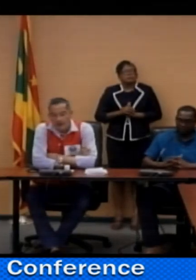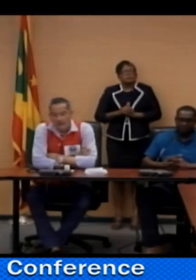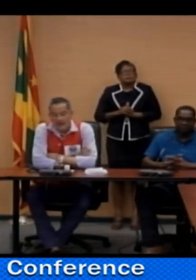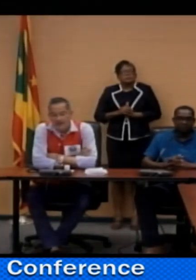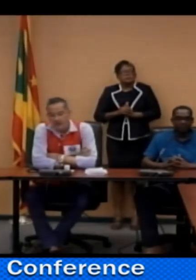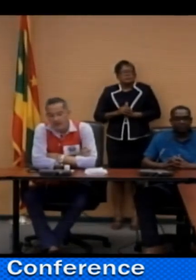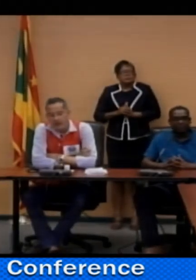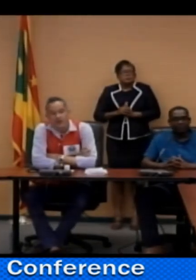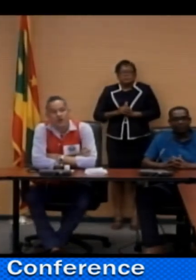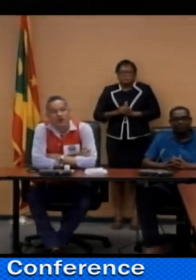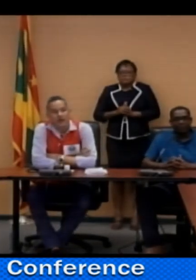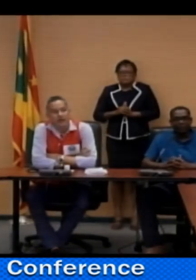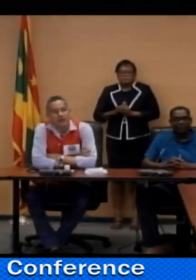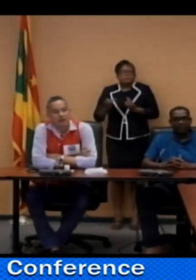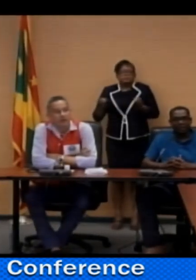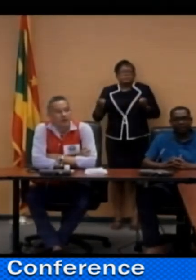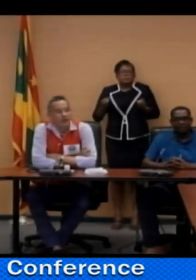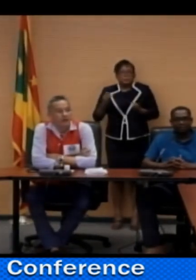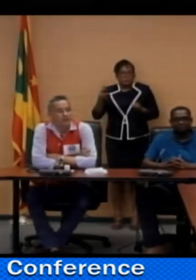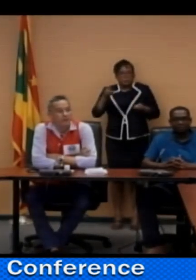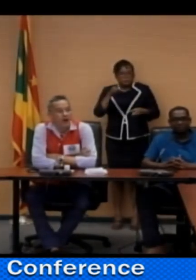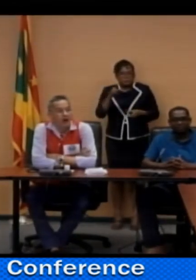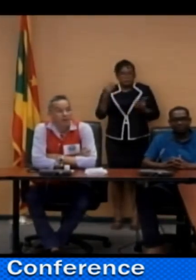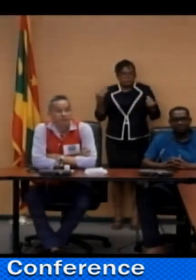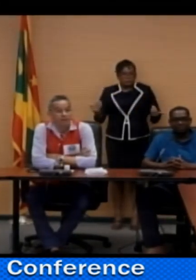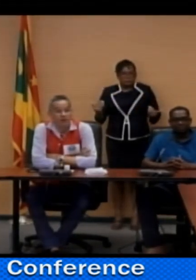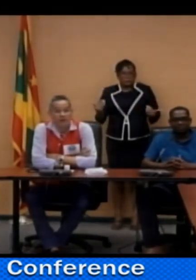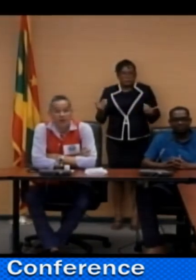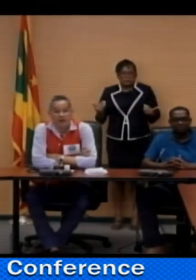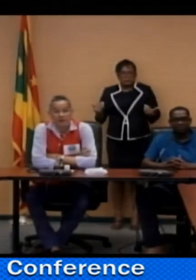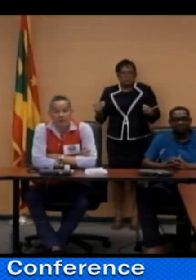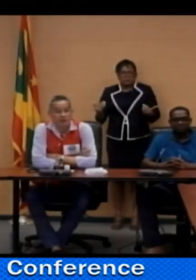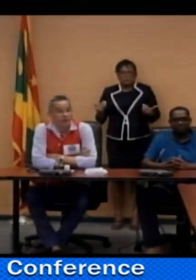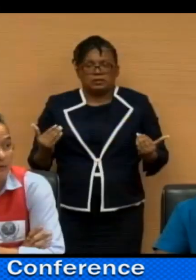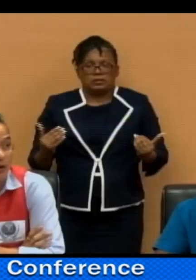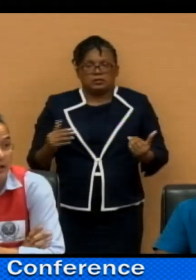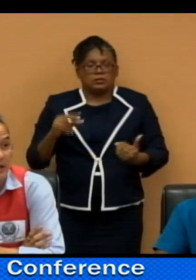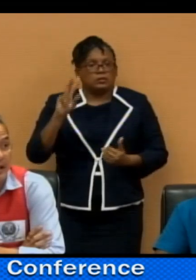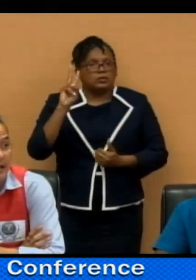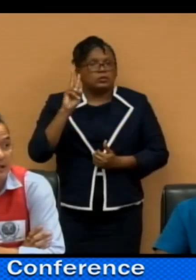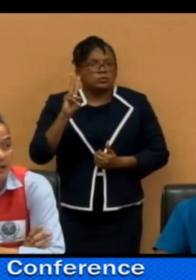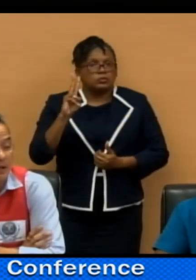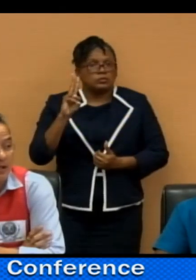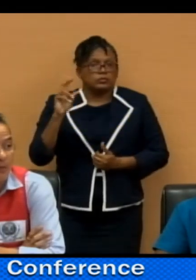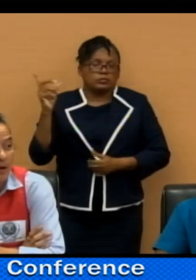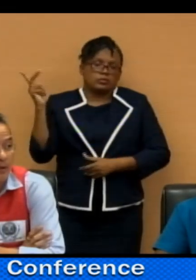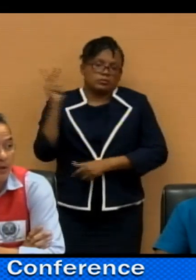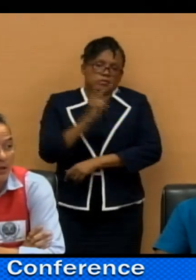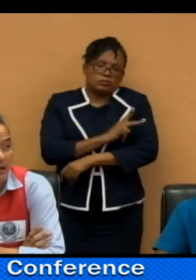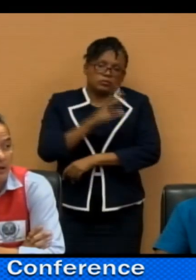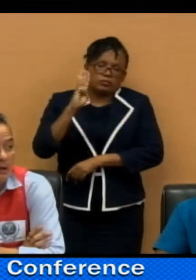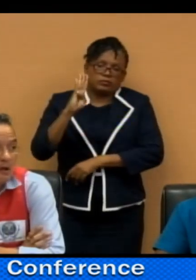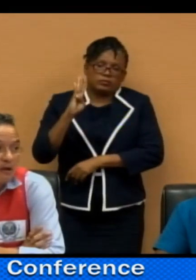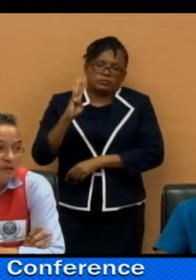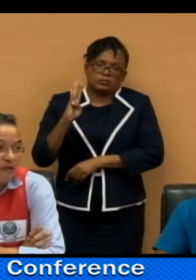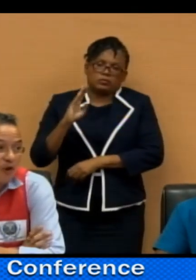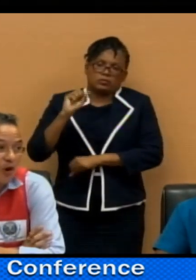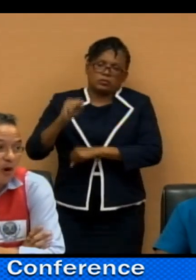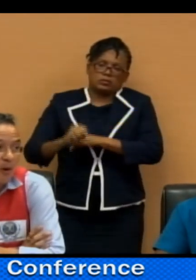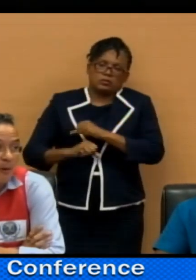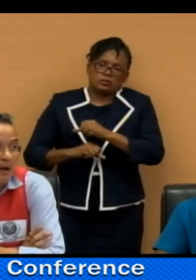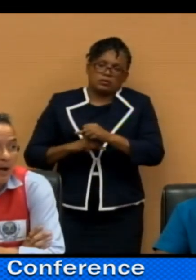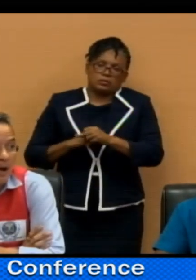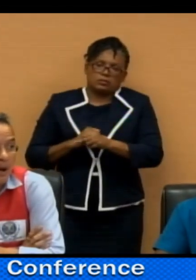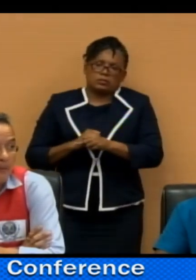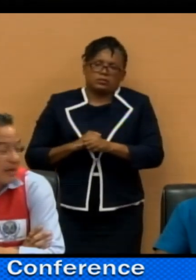The capacity historically in Grenada over the last 2, 3, 4 decades has been somewhere between